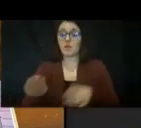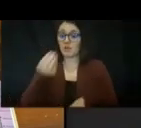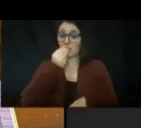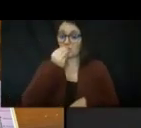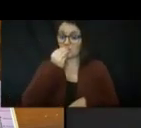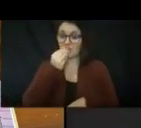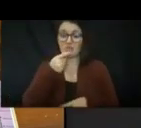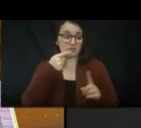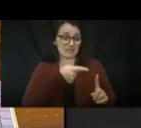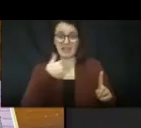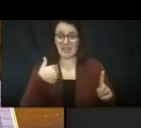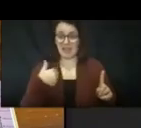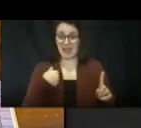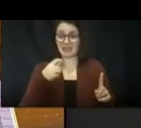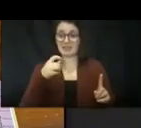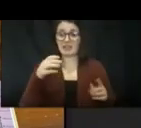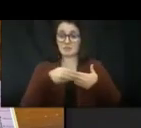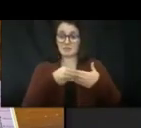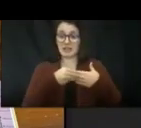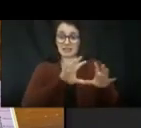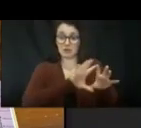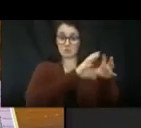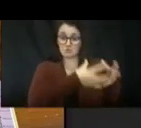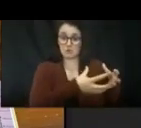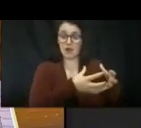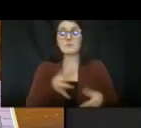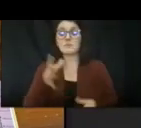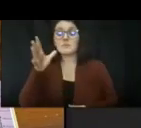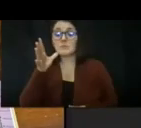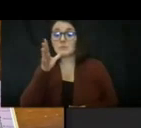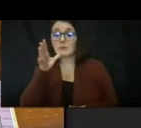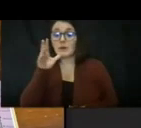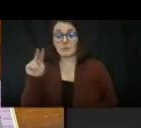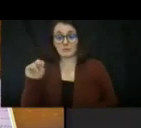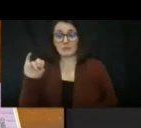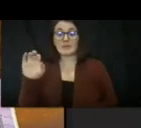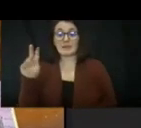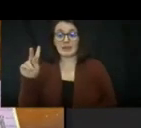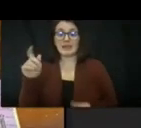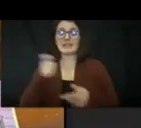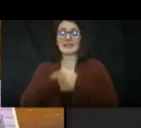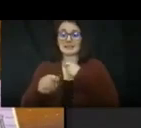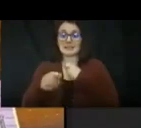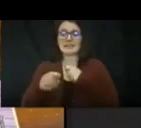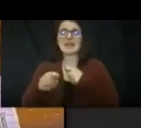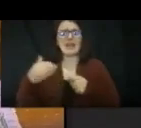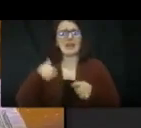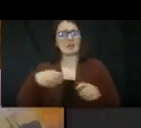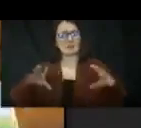Nick's mom baked a cake and is bringing it along in a reusable container. I'm going to have a litterless